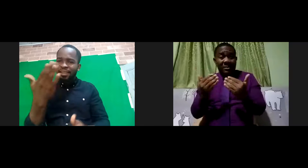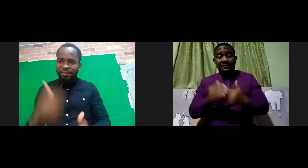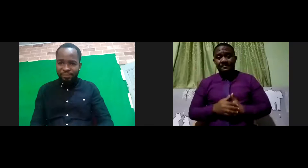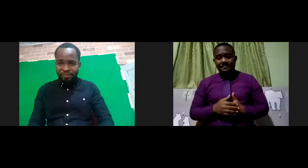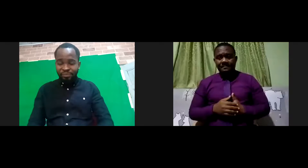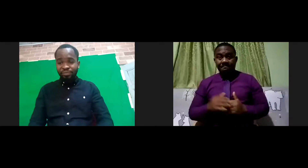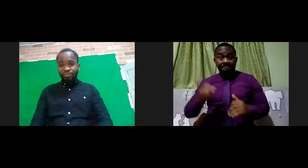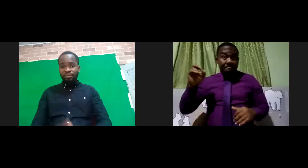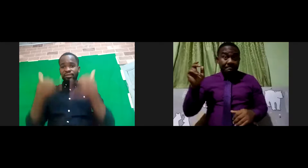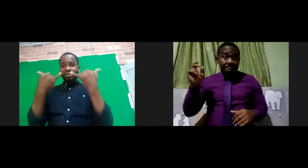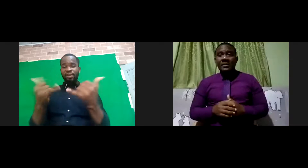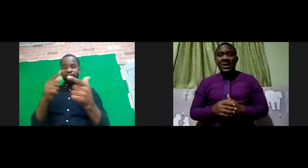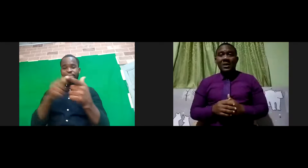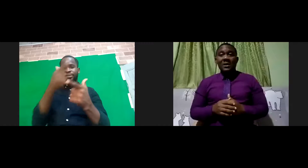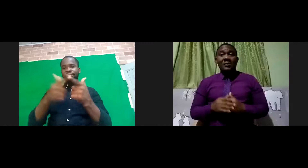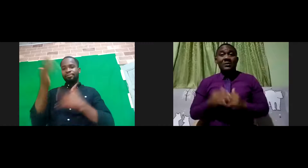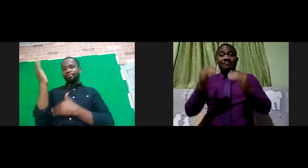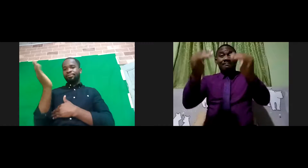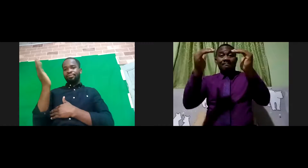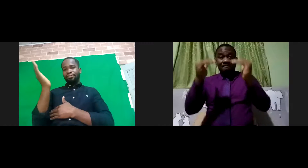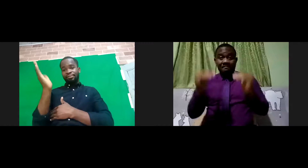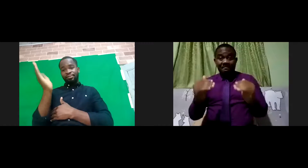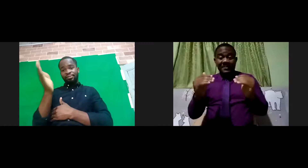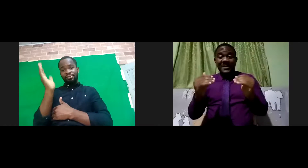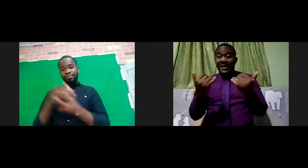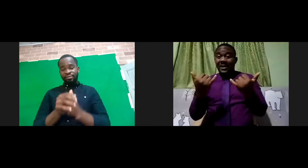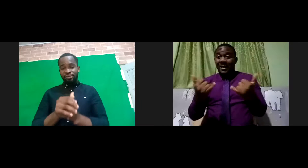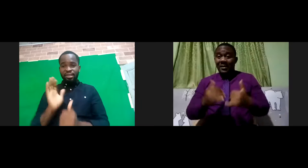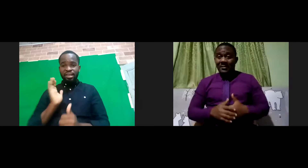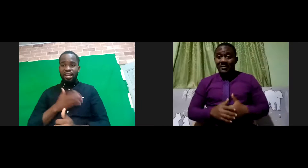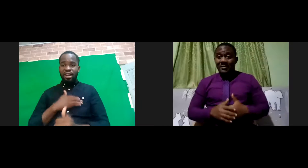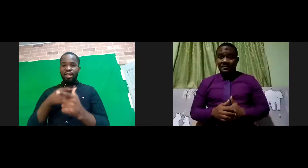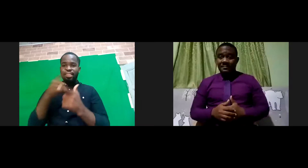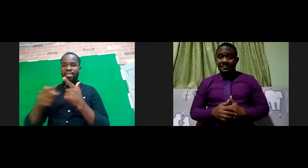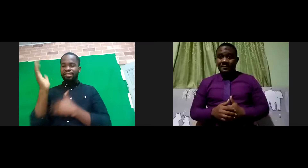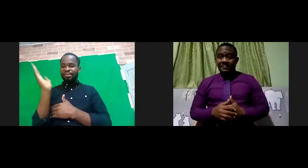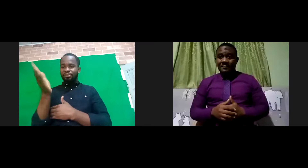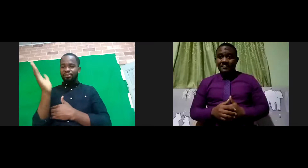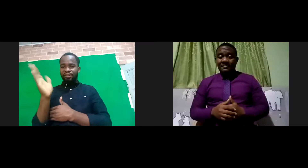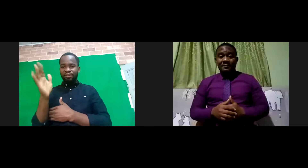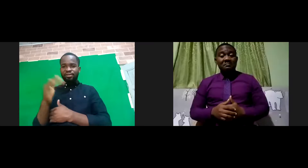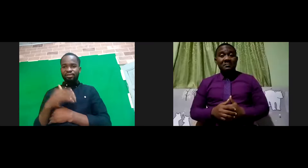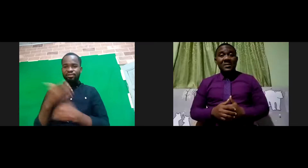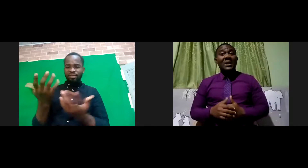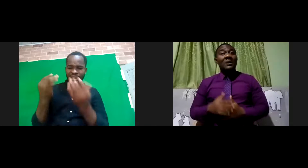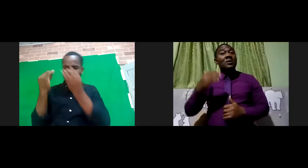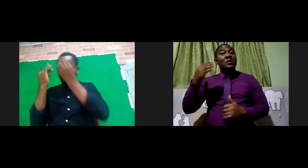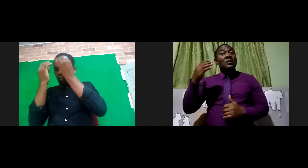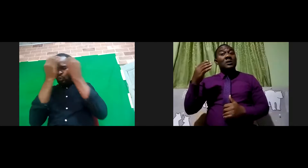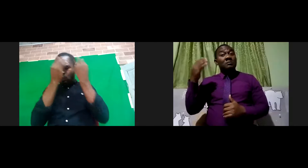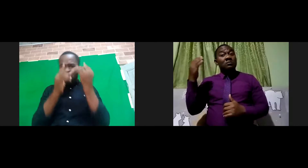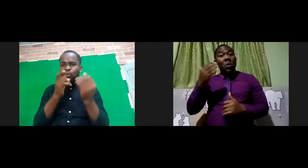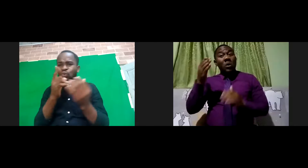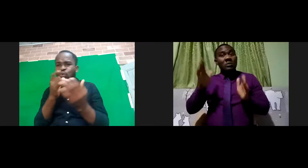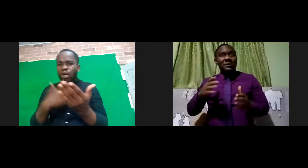to our next session, and we would like to hear from our next speaker. I believe you are wondering, who do we have? Okay,